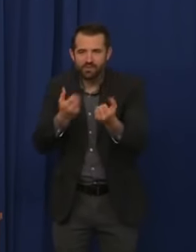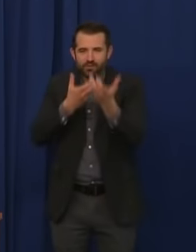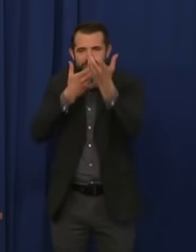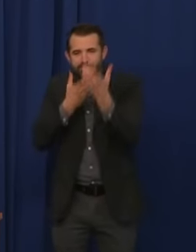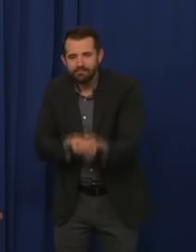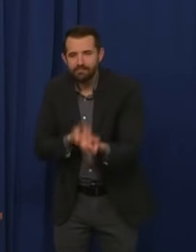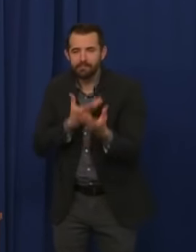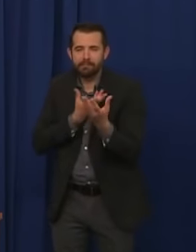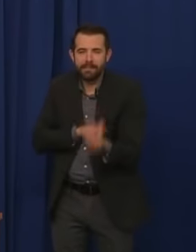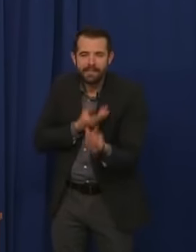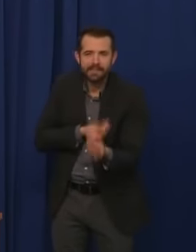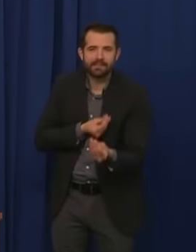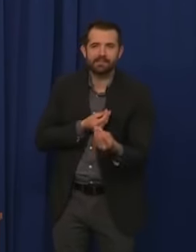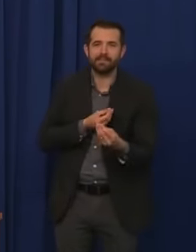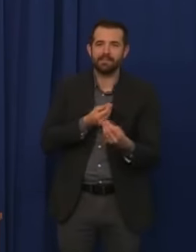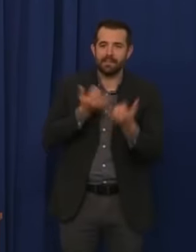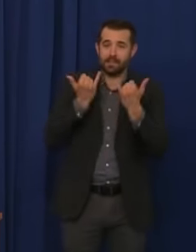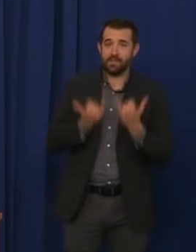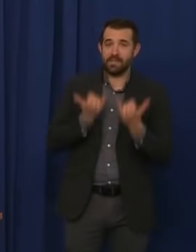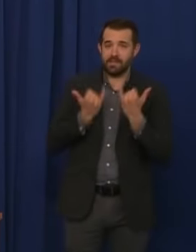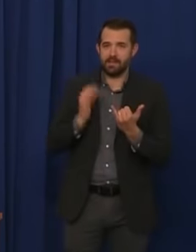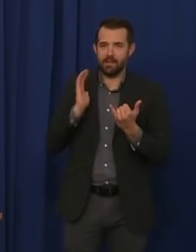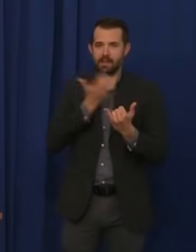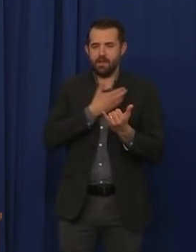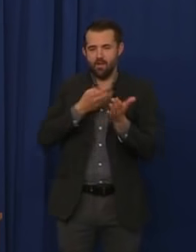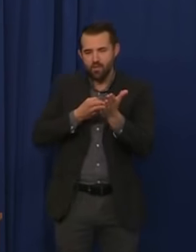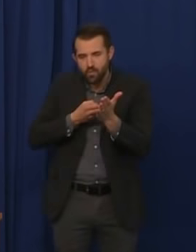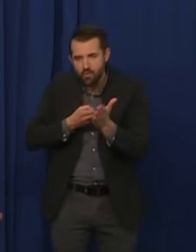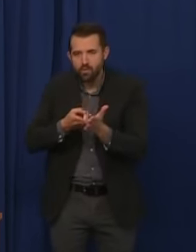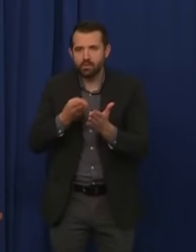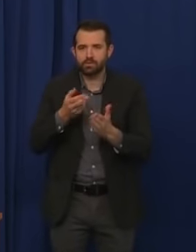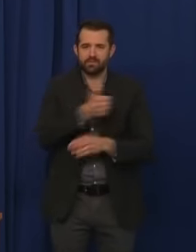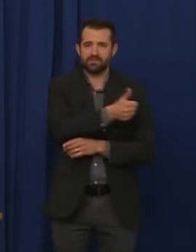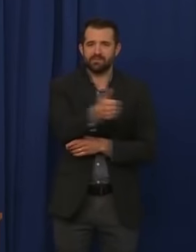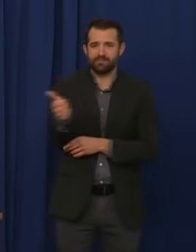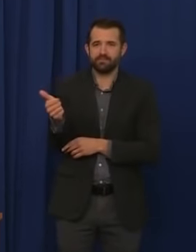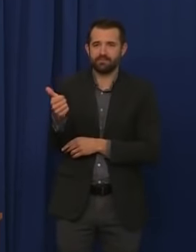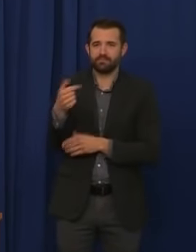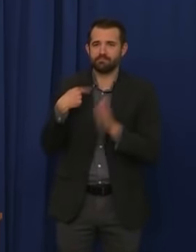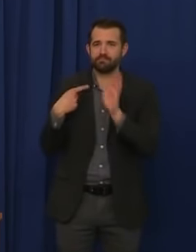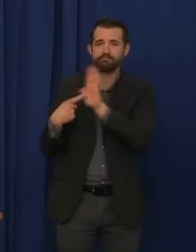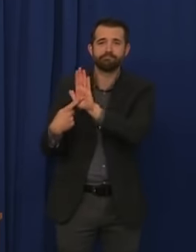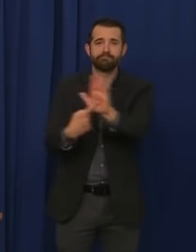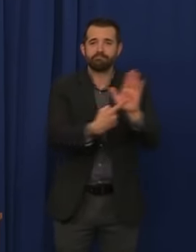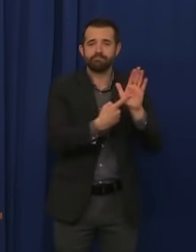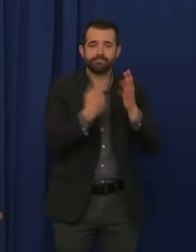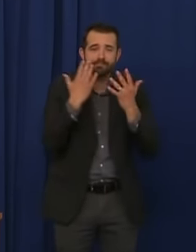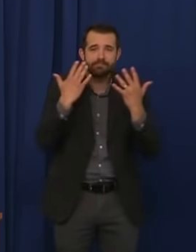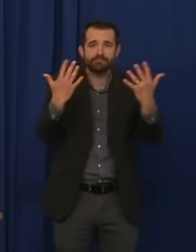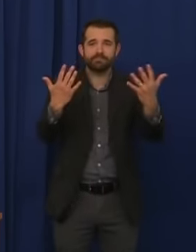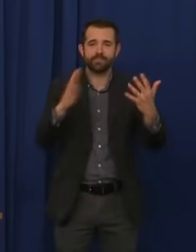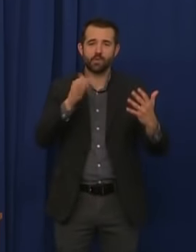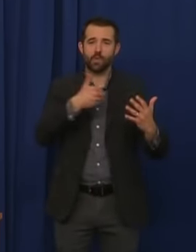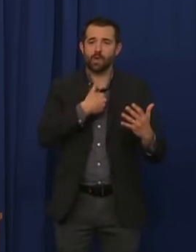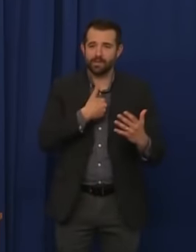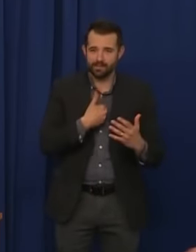the time to let our true selves shine. Thank you.